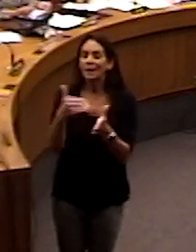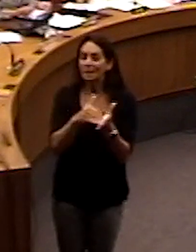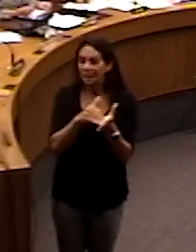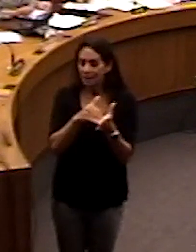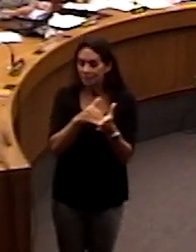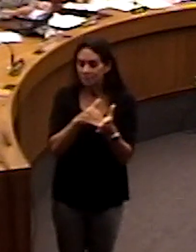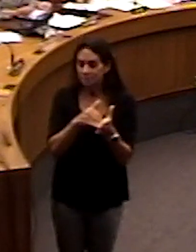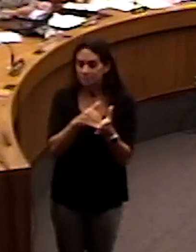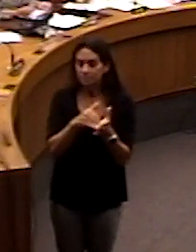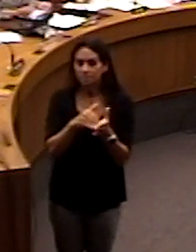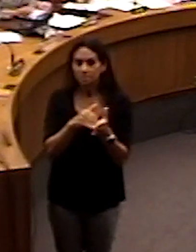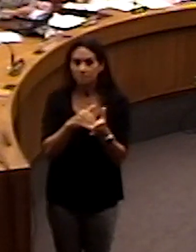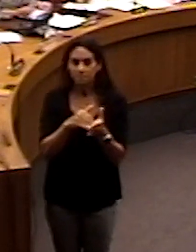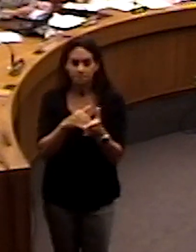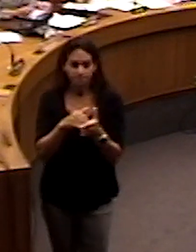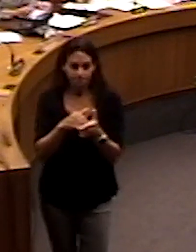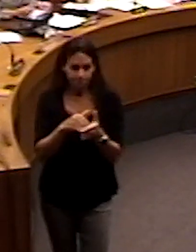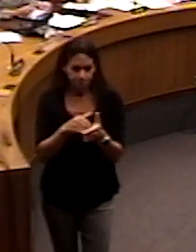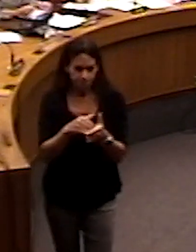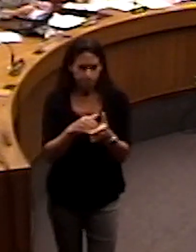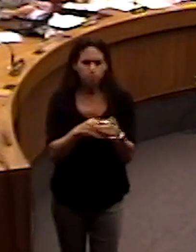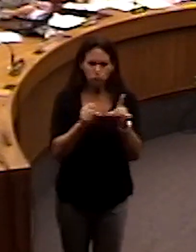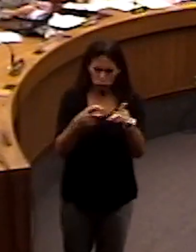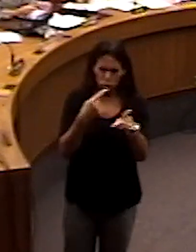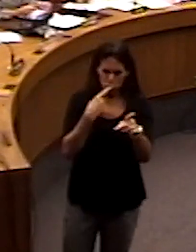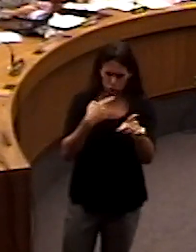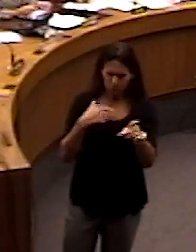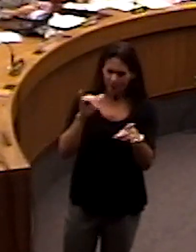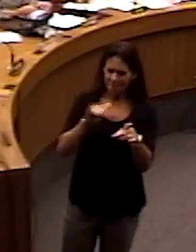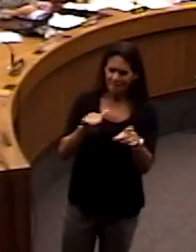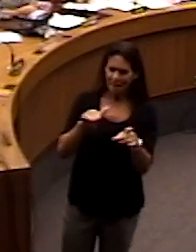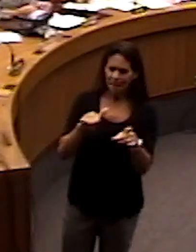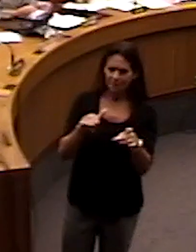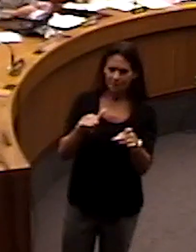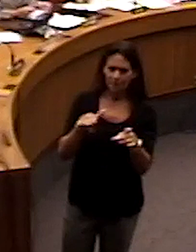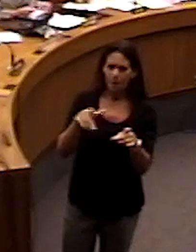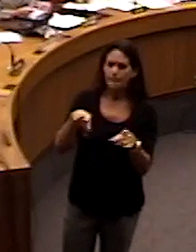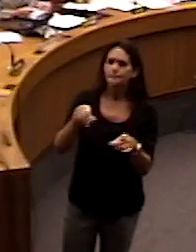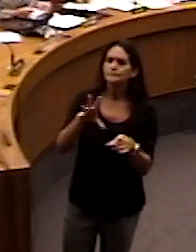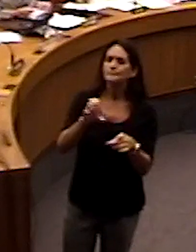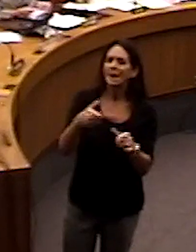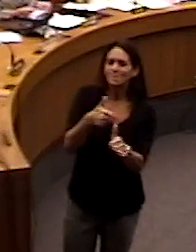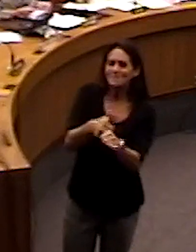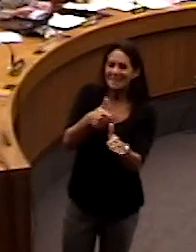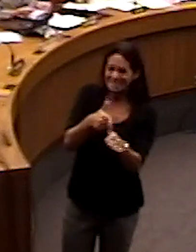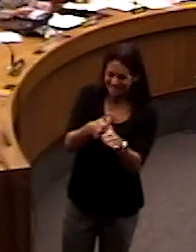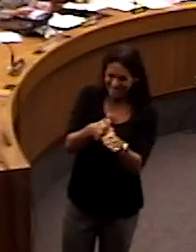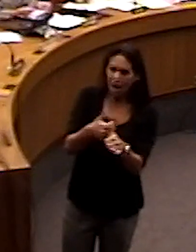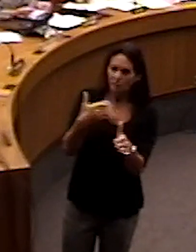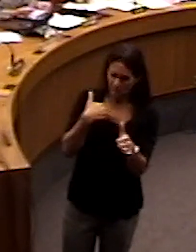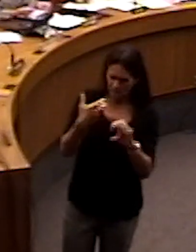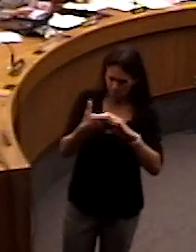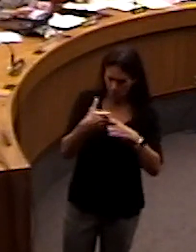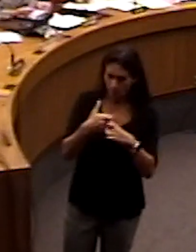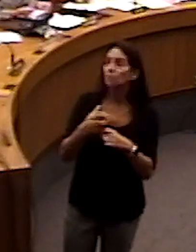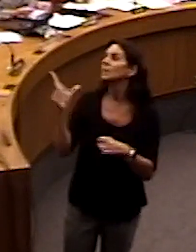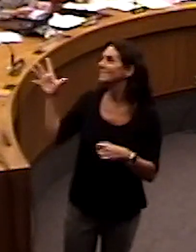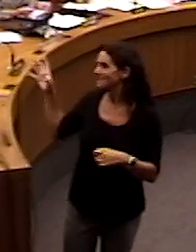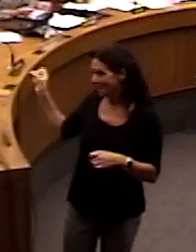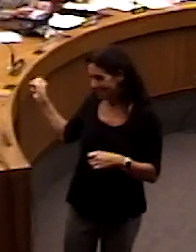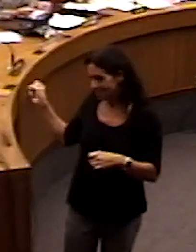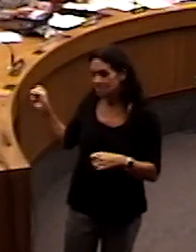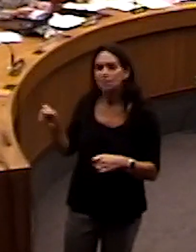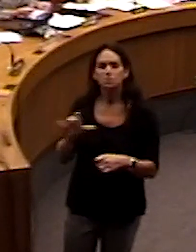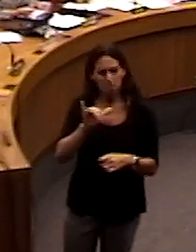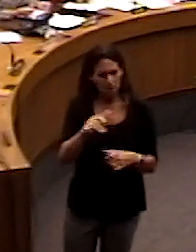is galvanized pipe. Yes. It's compromised. Yes. They're replacing it with patch jobs with plastic. They have in the past. Yes. I mean, that's what